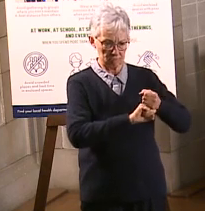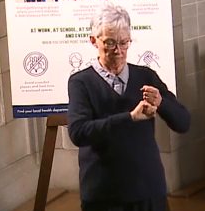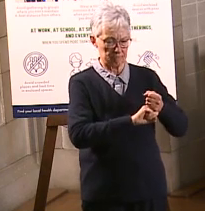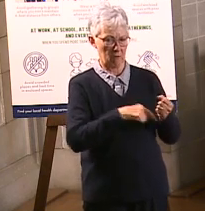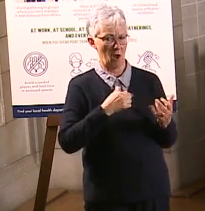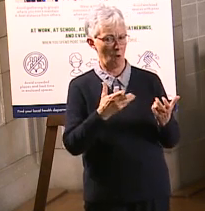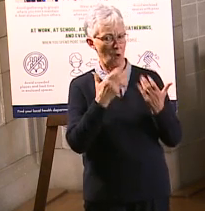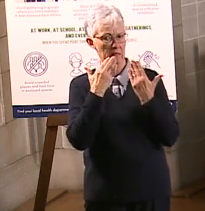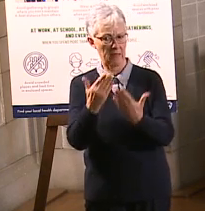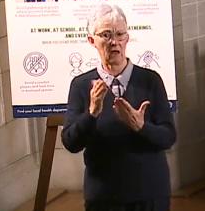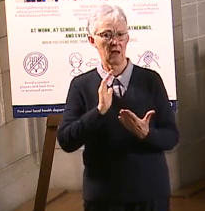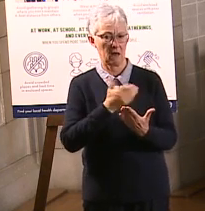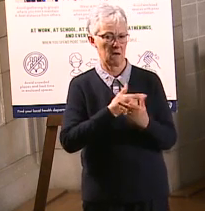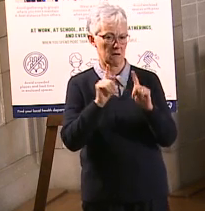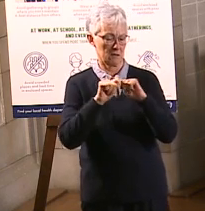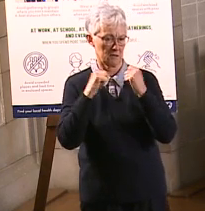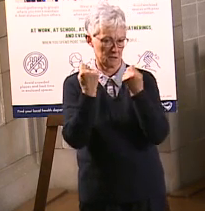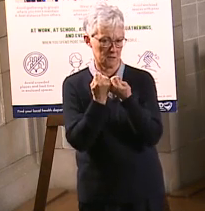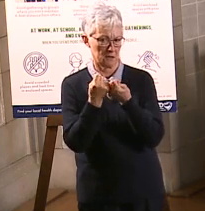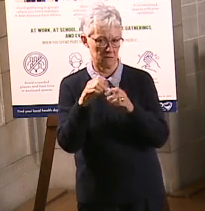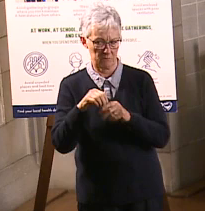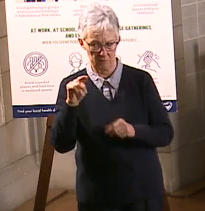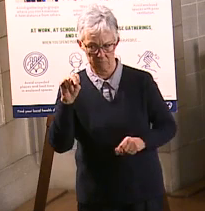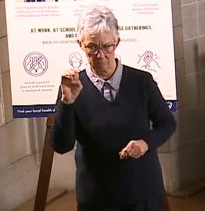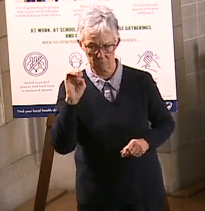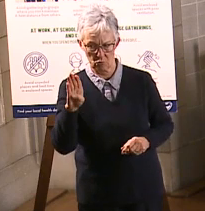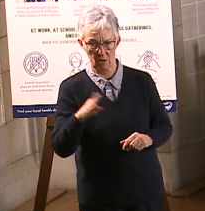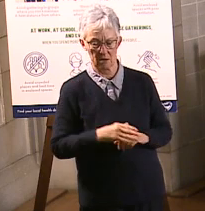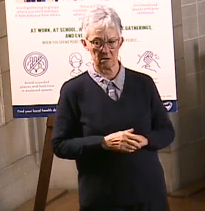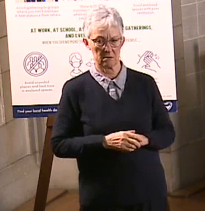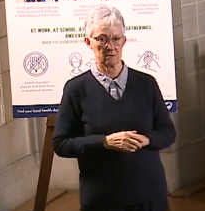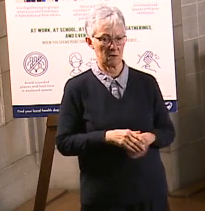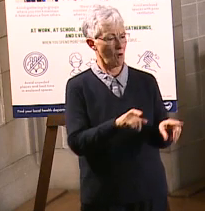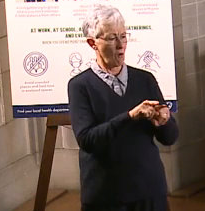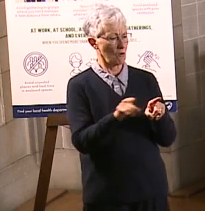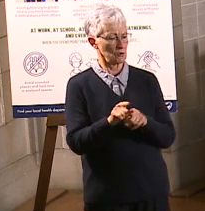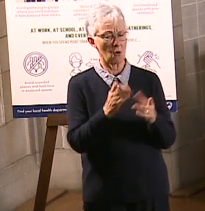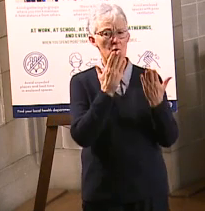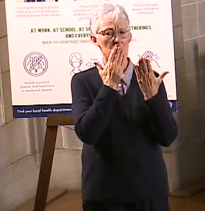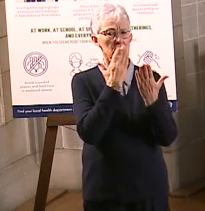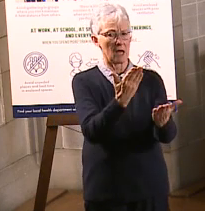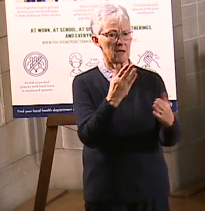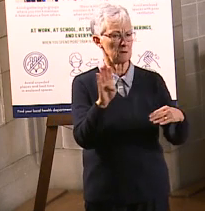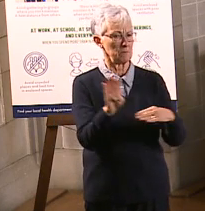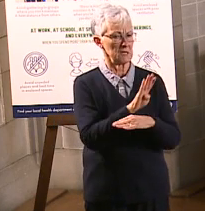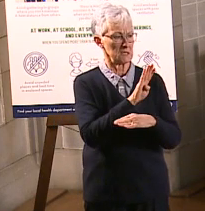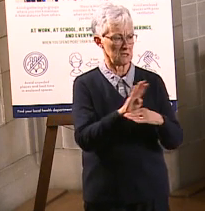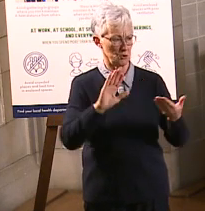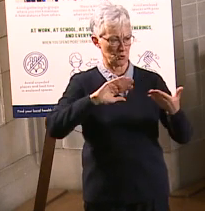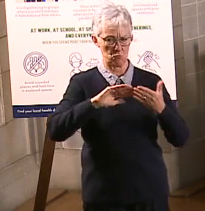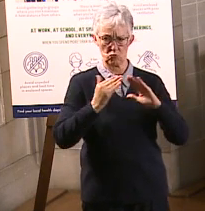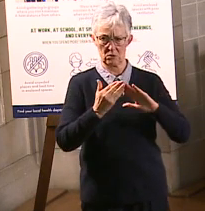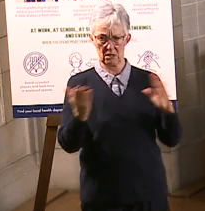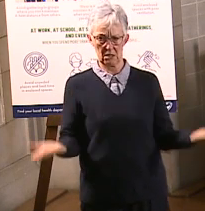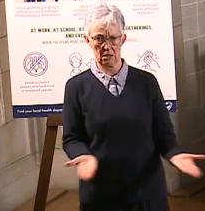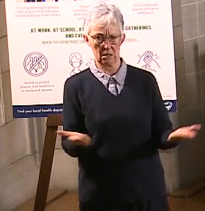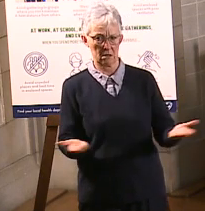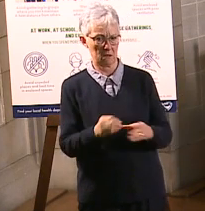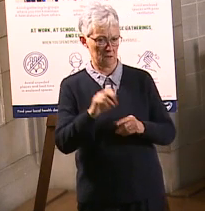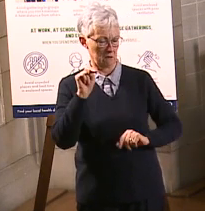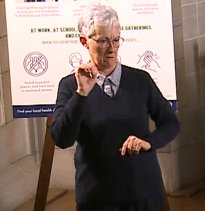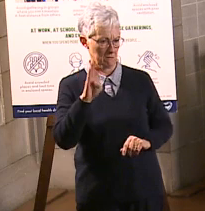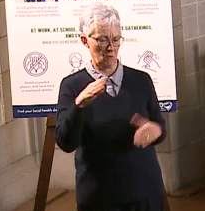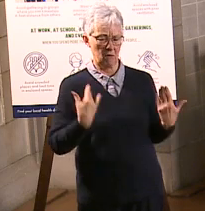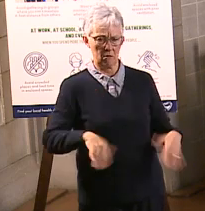Nebraska. I'd also like to thank the business community in Nebraska because, you know, they have